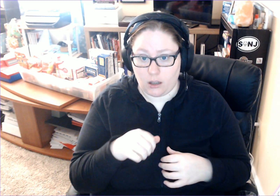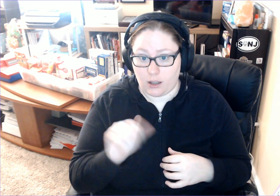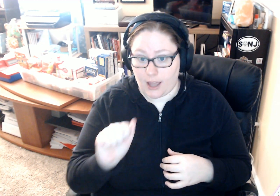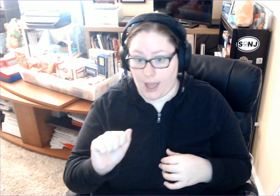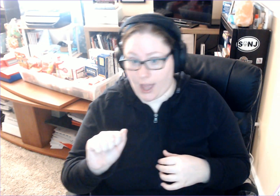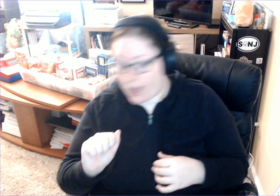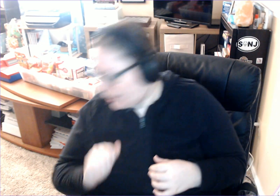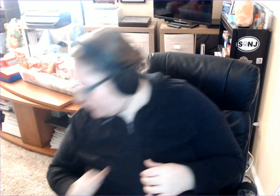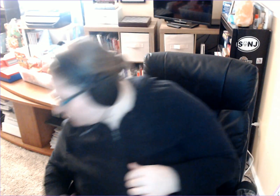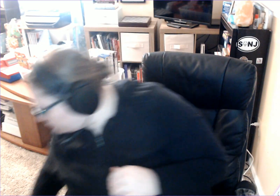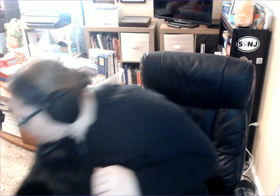A.